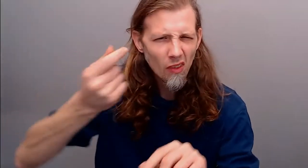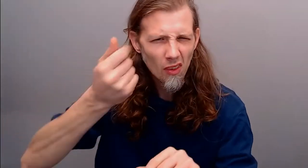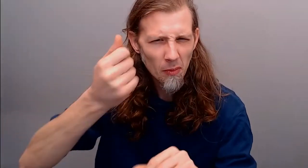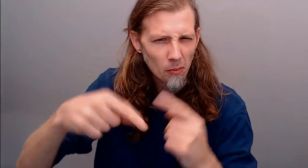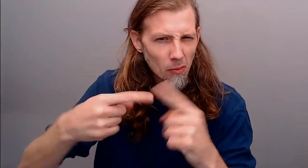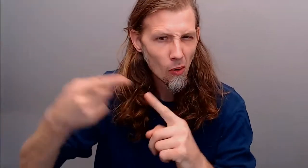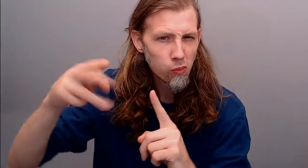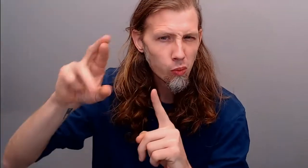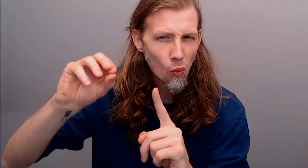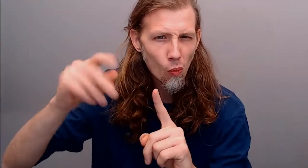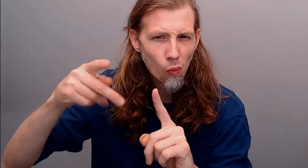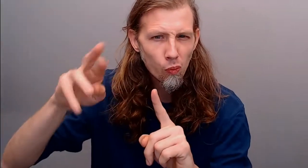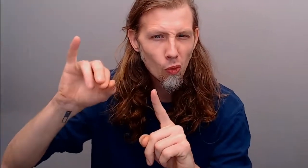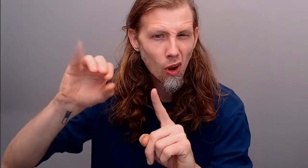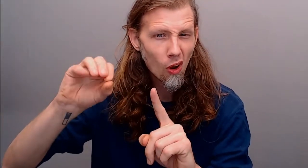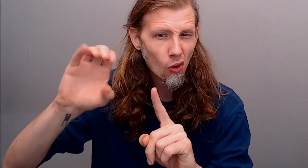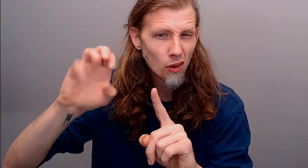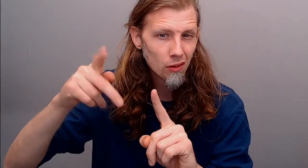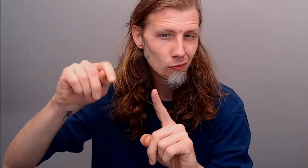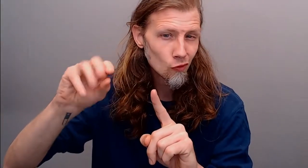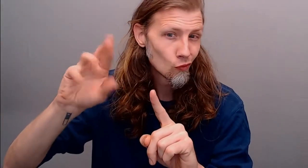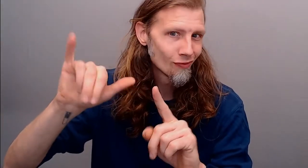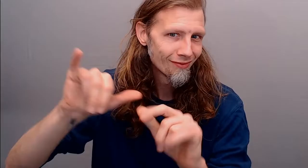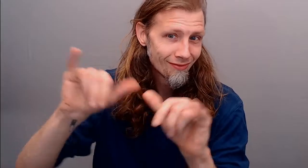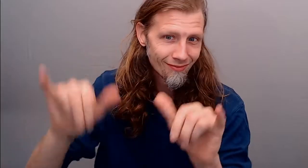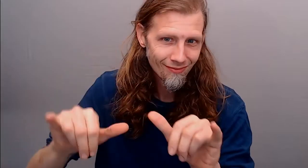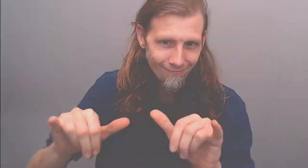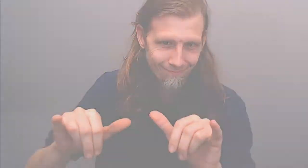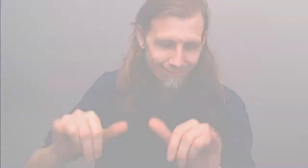further, I would like to talk more about the proprioceptory system.